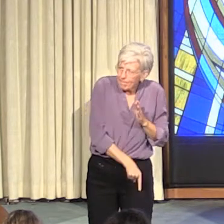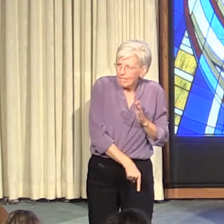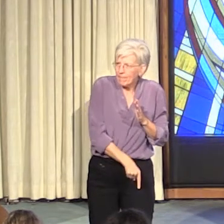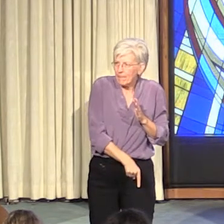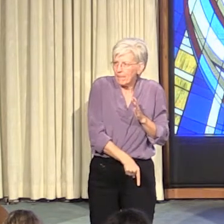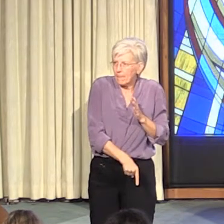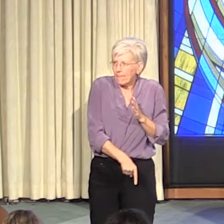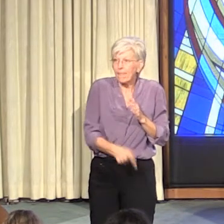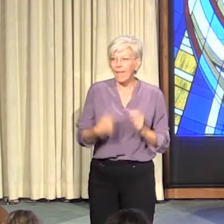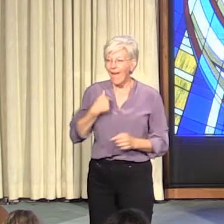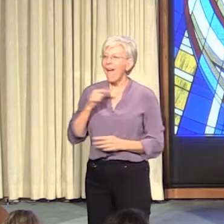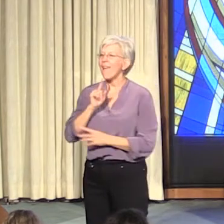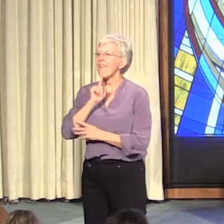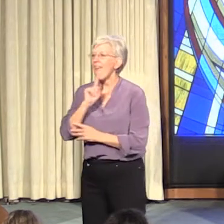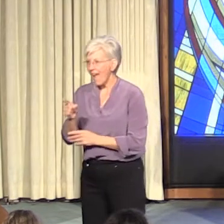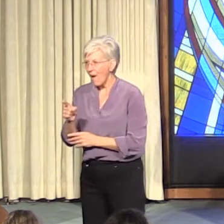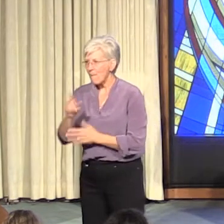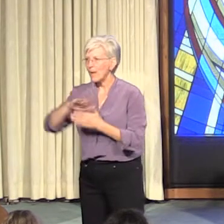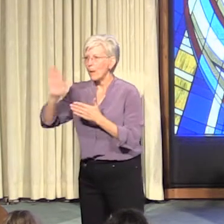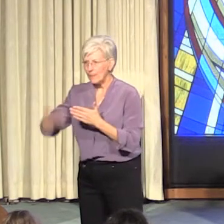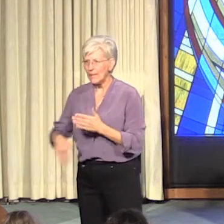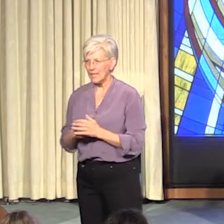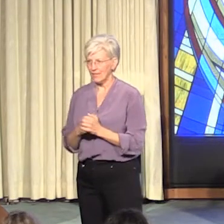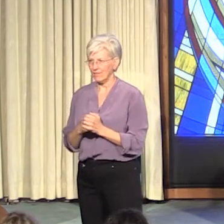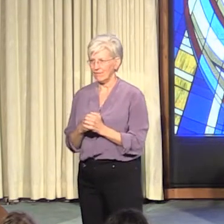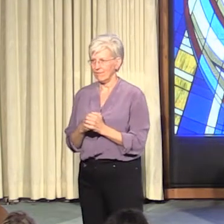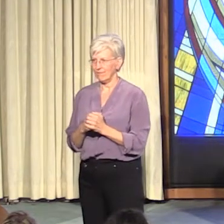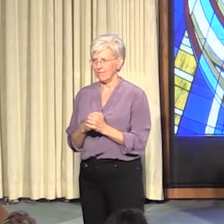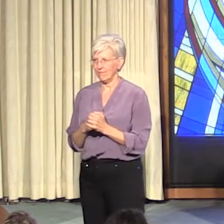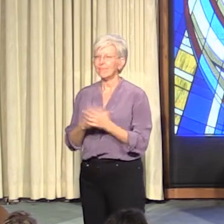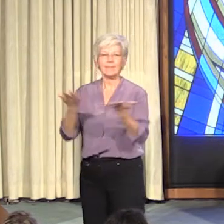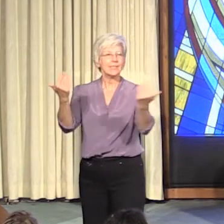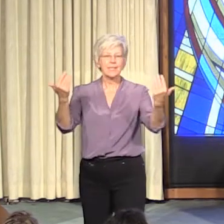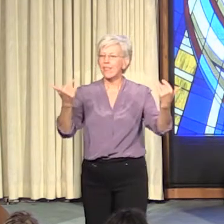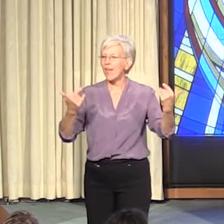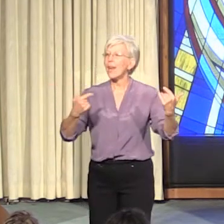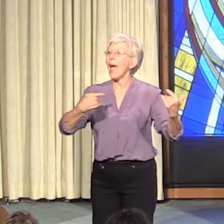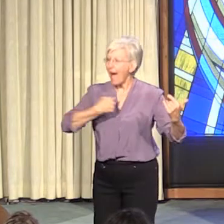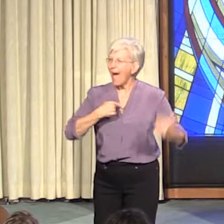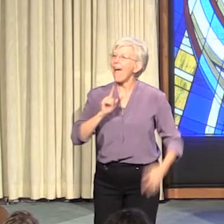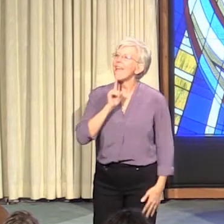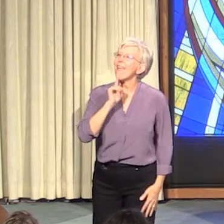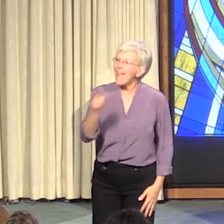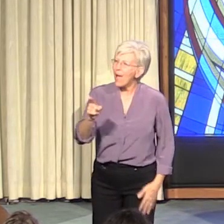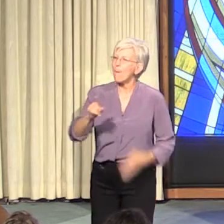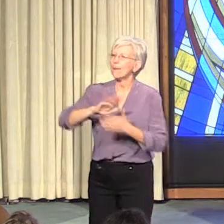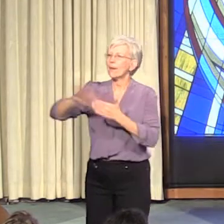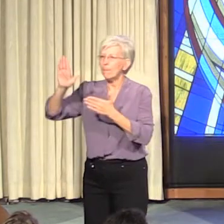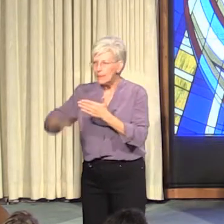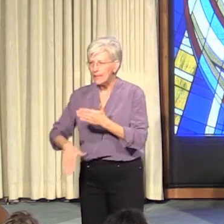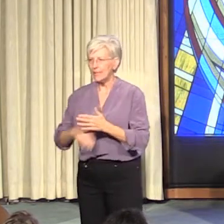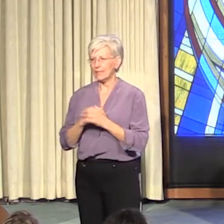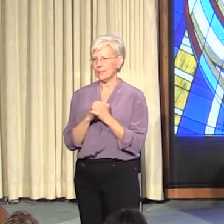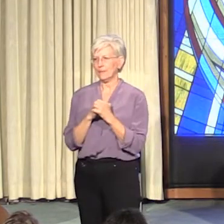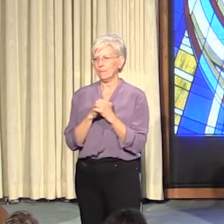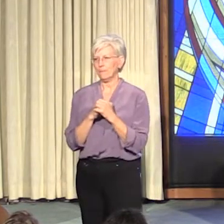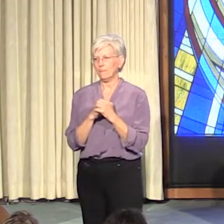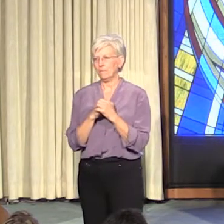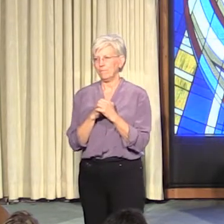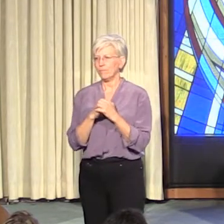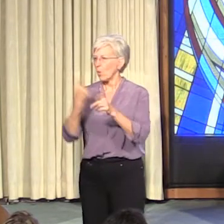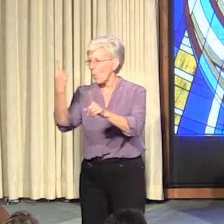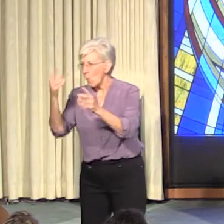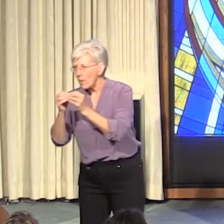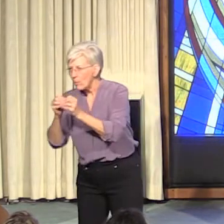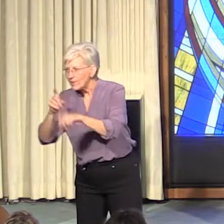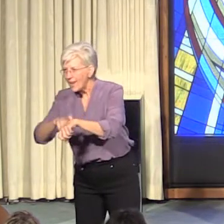I am complete. Affirm that with me. I am complete. One